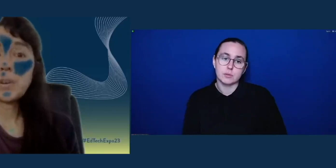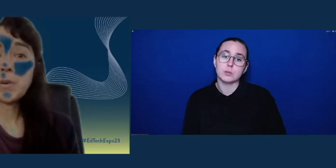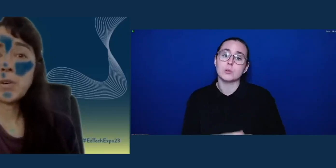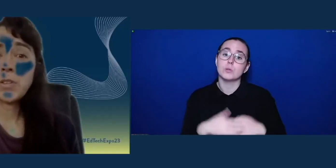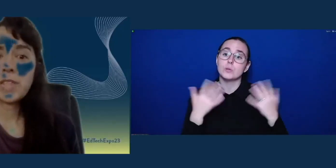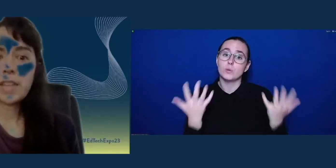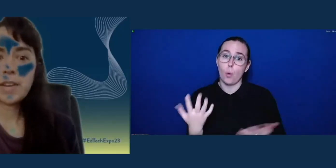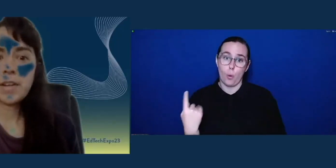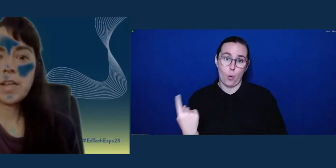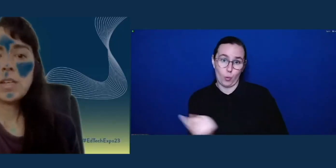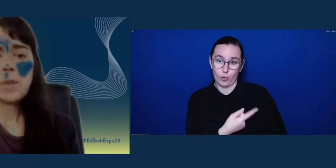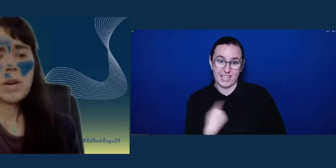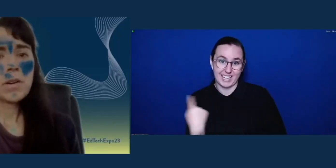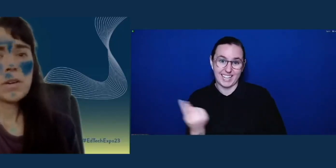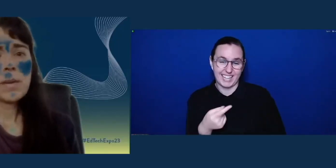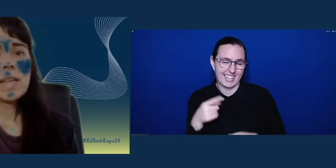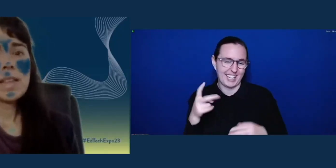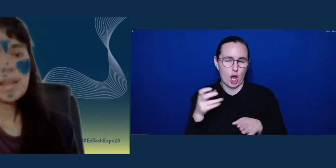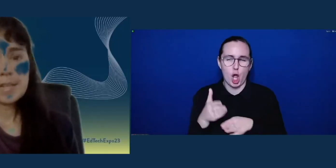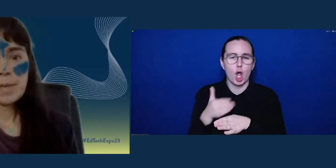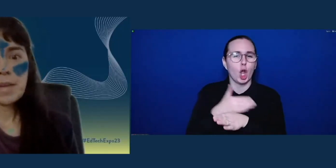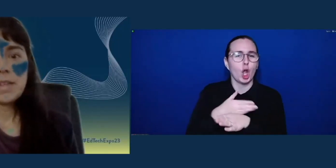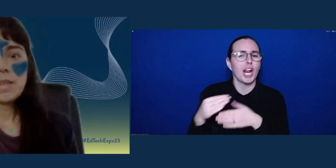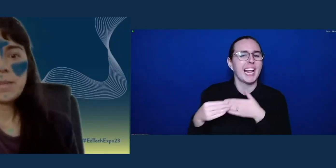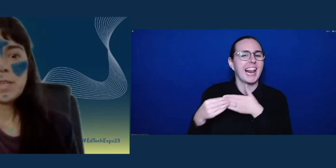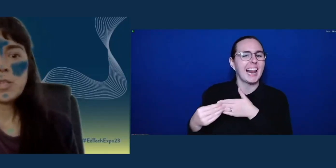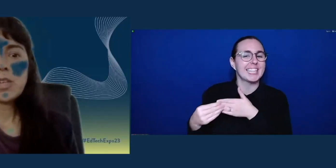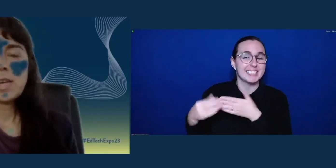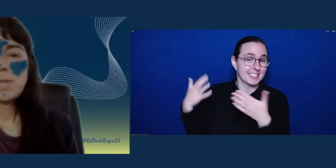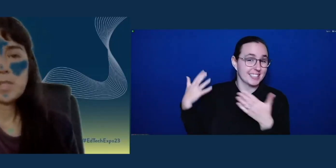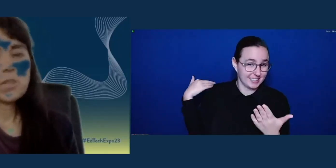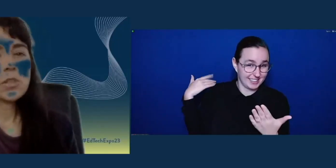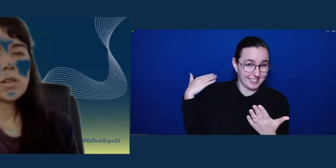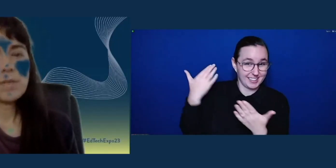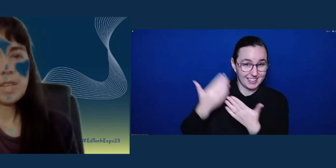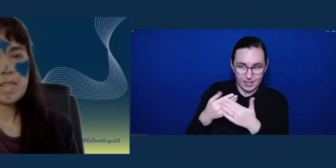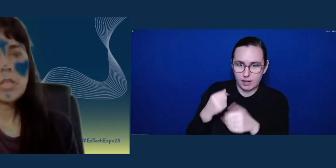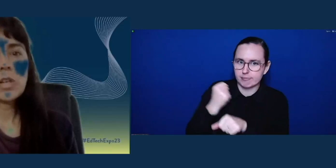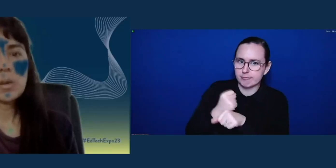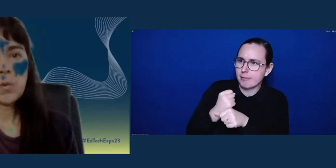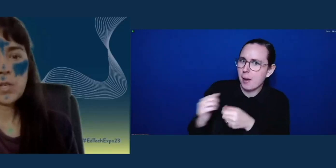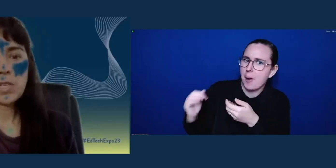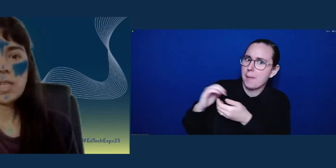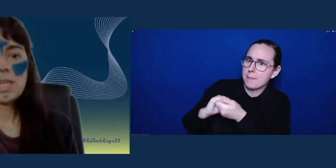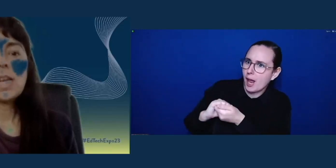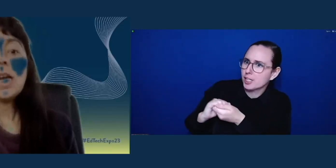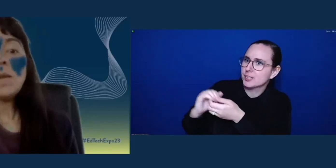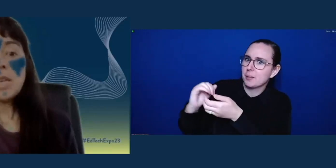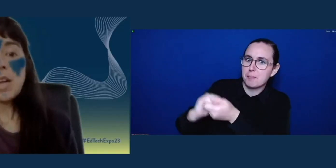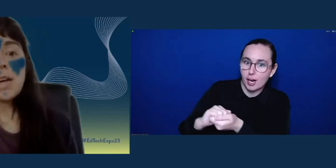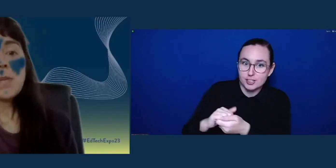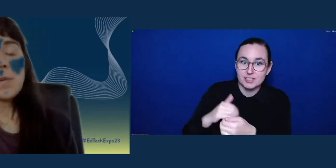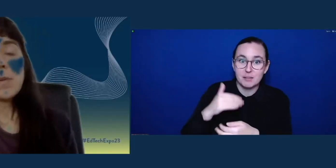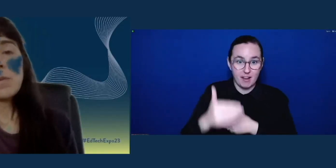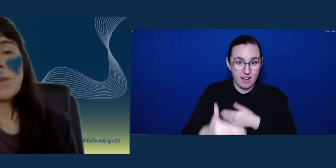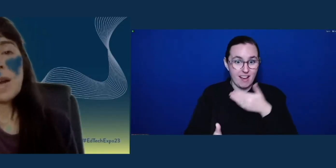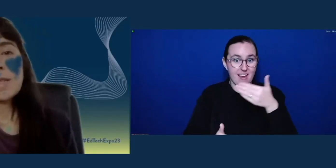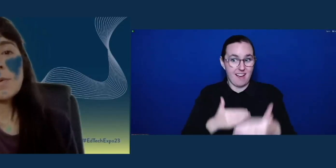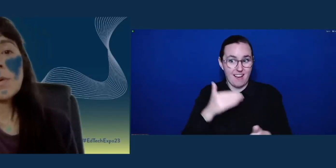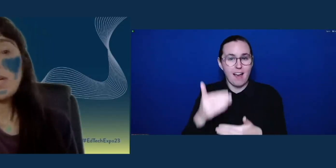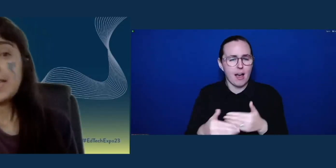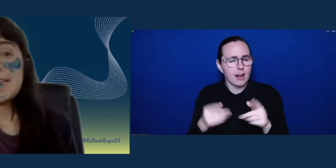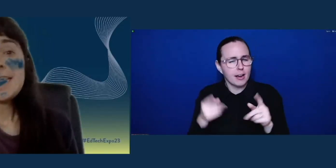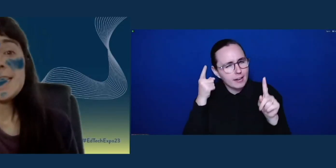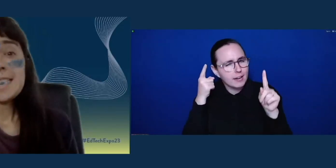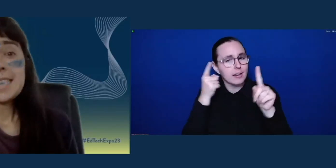bringing donors together to partner in a way that expanded the reach and potential of each awardee beyond what would have been possible